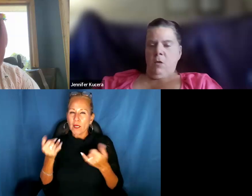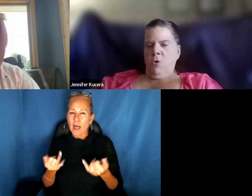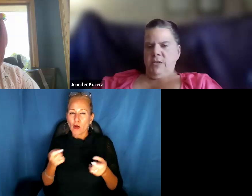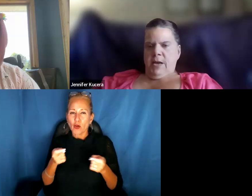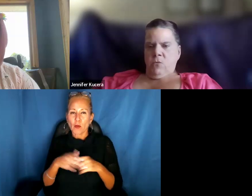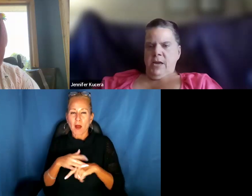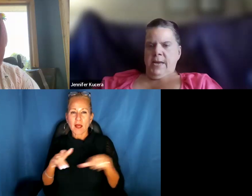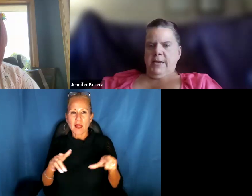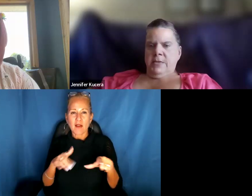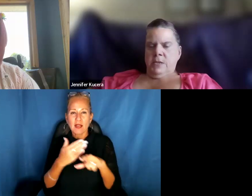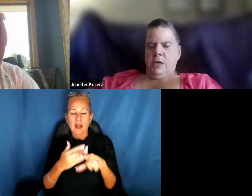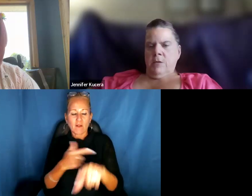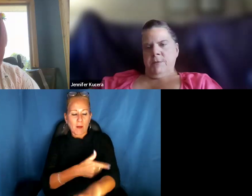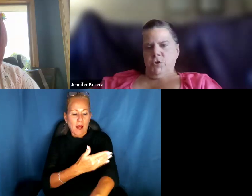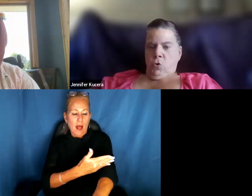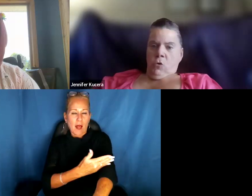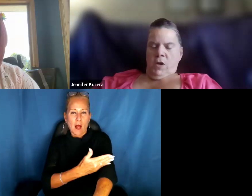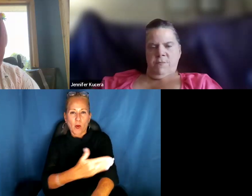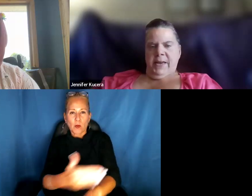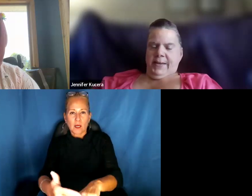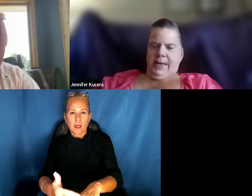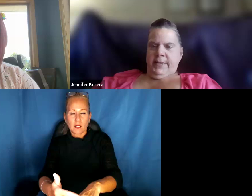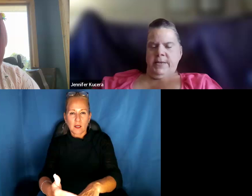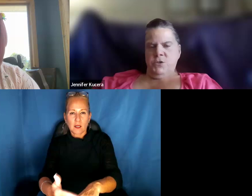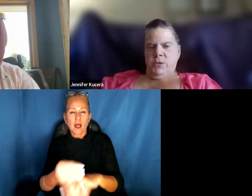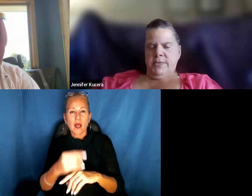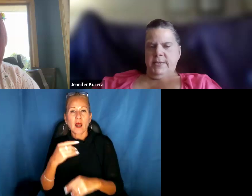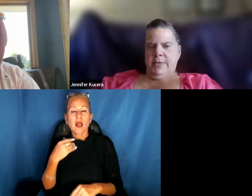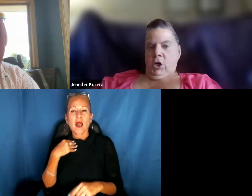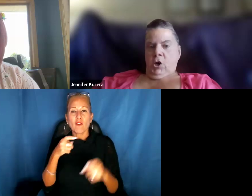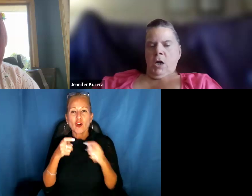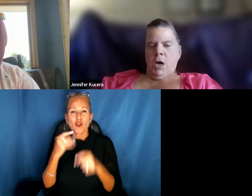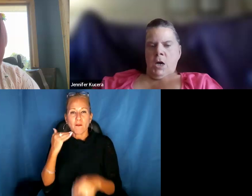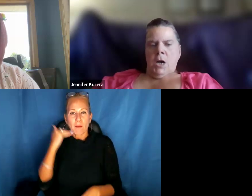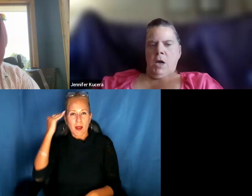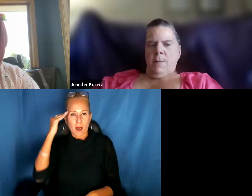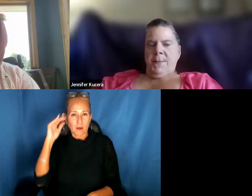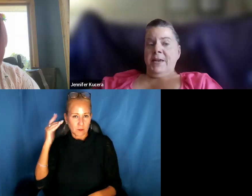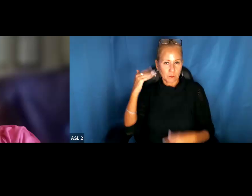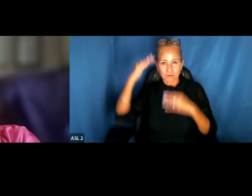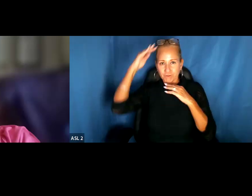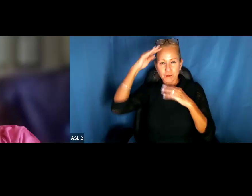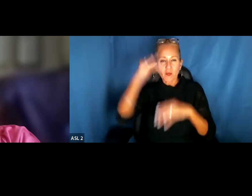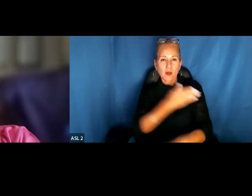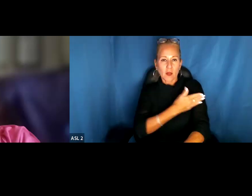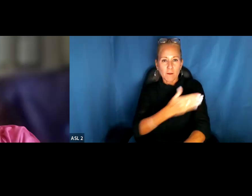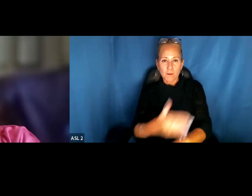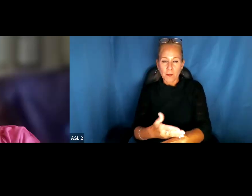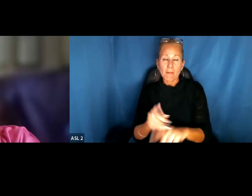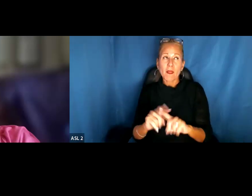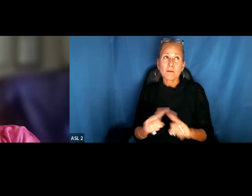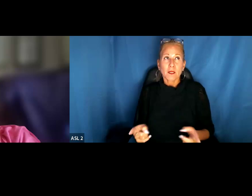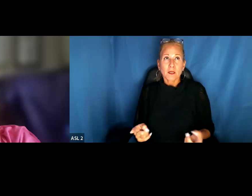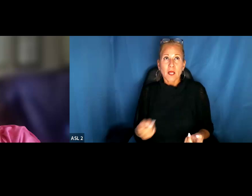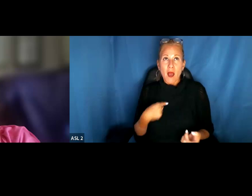the elbow down and control of my head, as you can see here. But I actually have